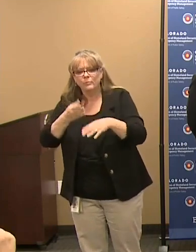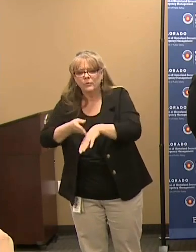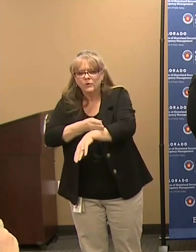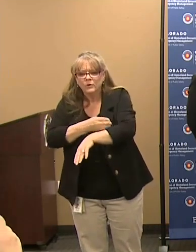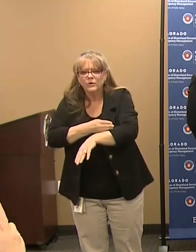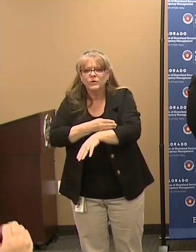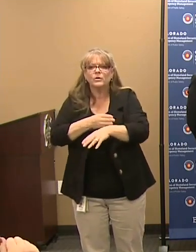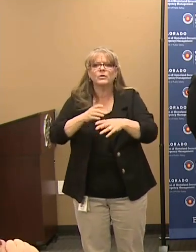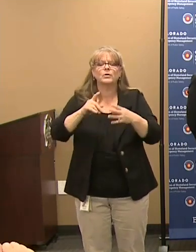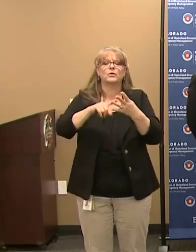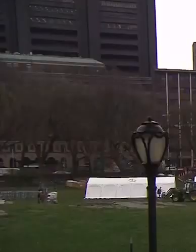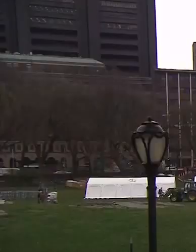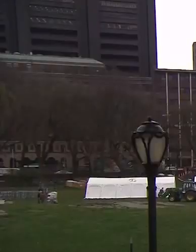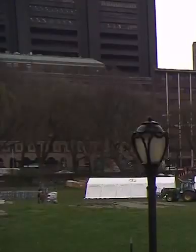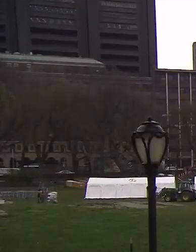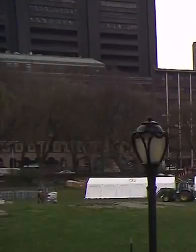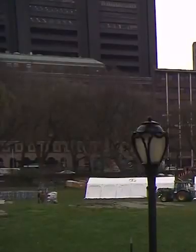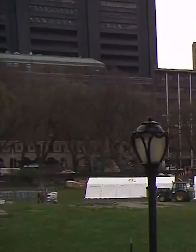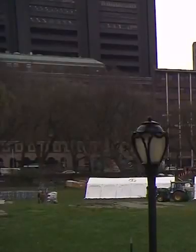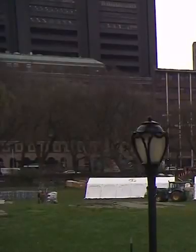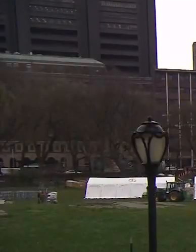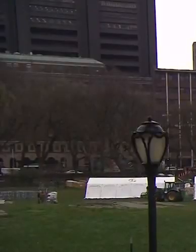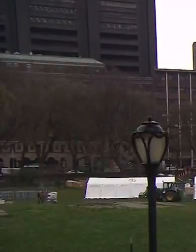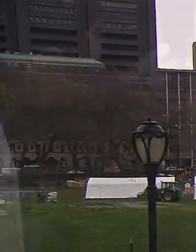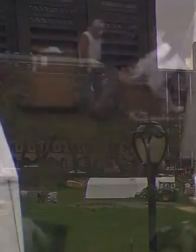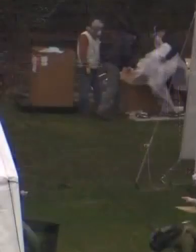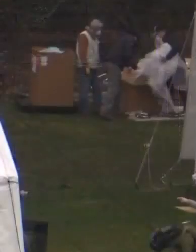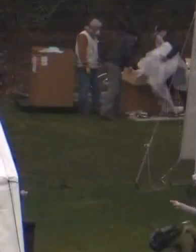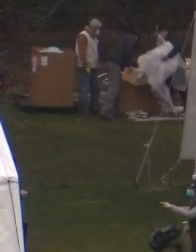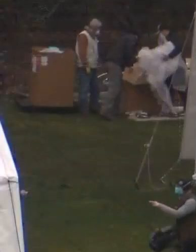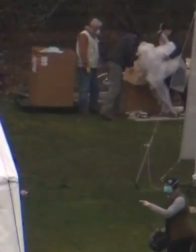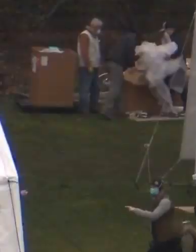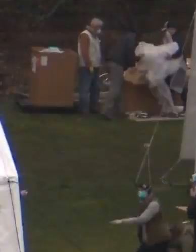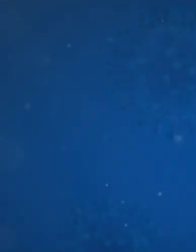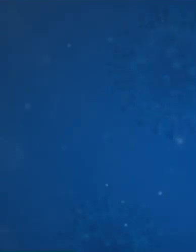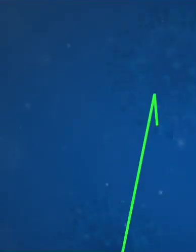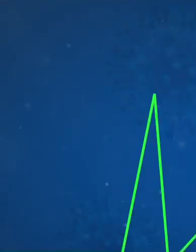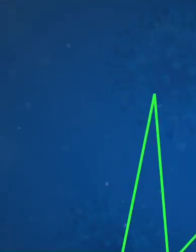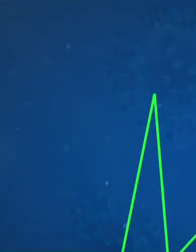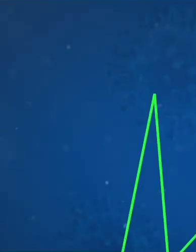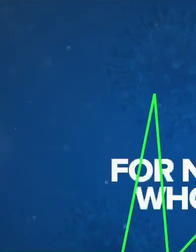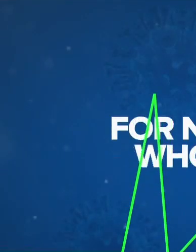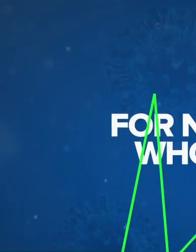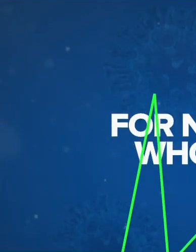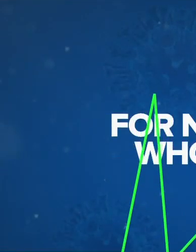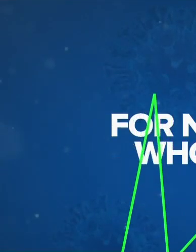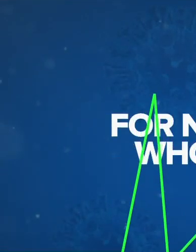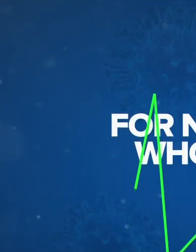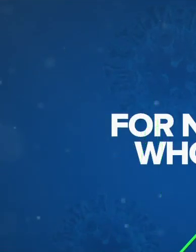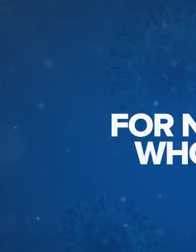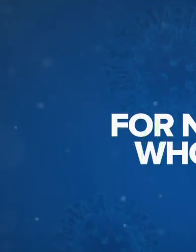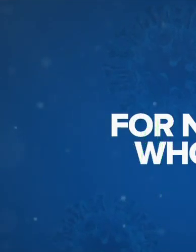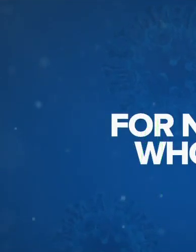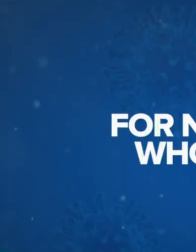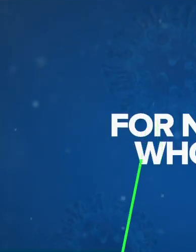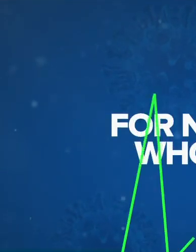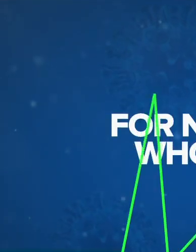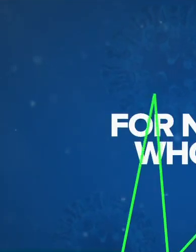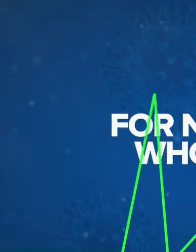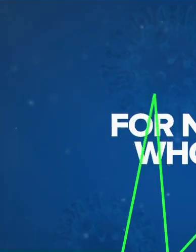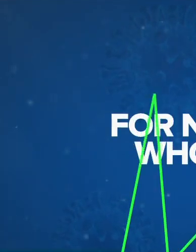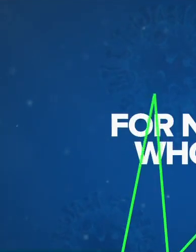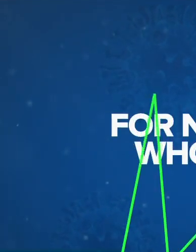stadiums, even warehouses. A scene that could be similar to the triage set up in Central Park. And Tier 4 would be for non-serious patients